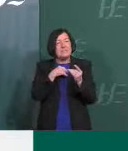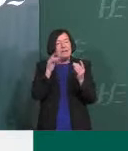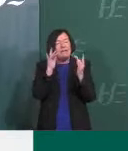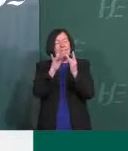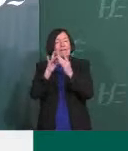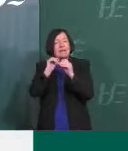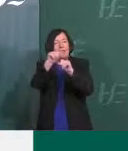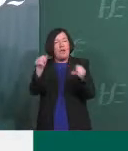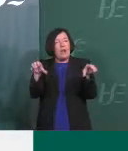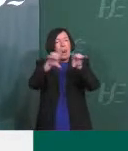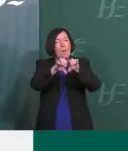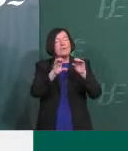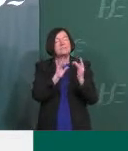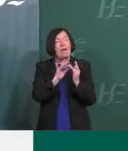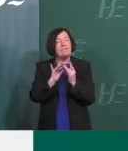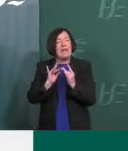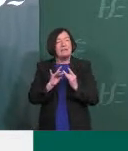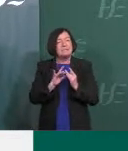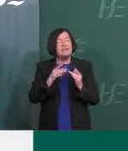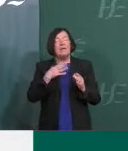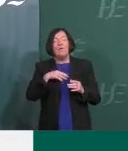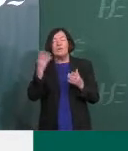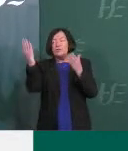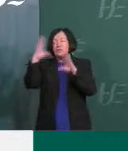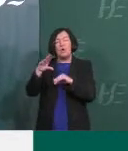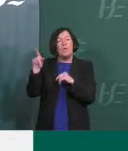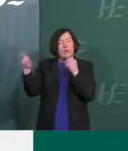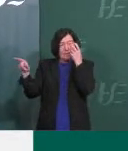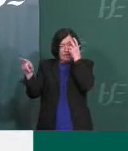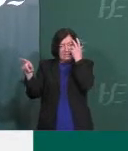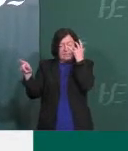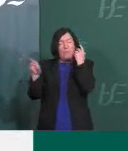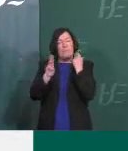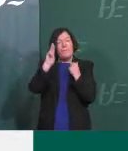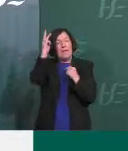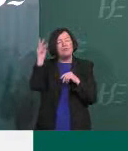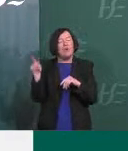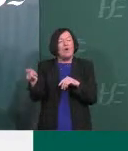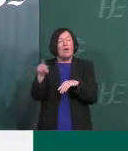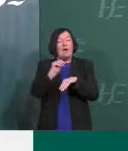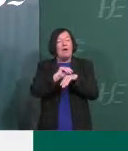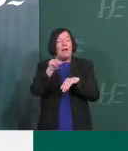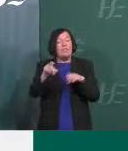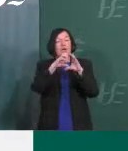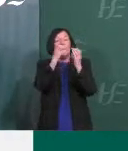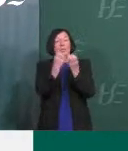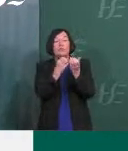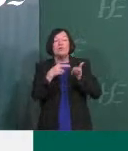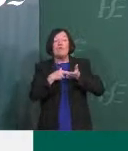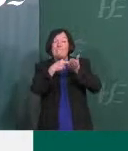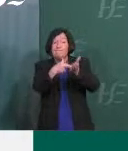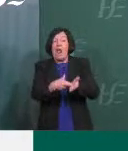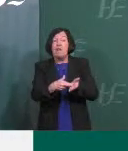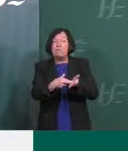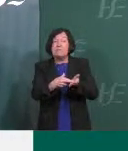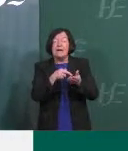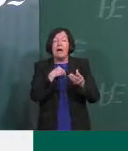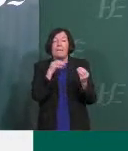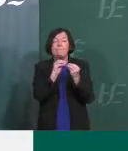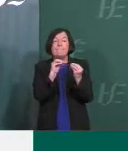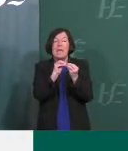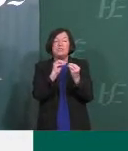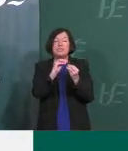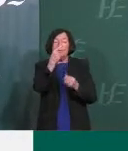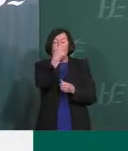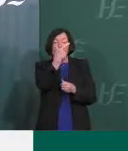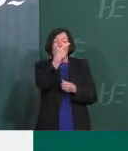close contacts. I just wanted to show you this particular graph on the community referrals. So I was mentioning there that we